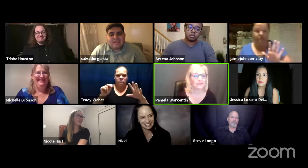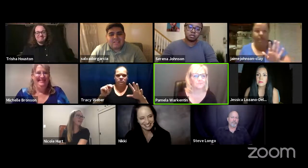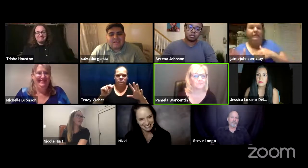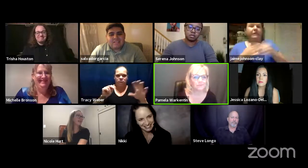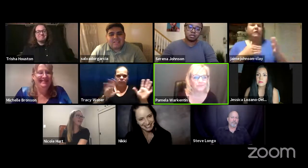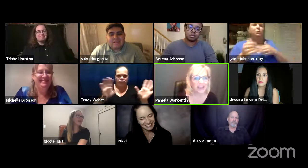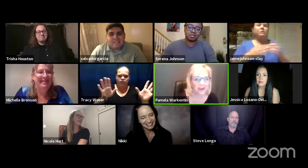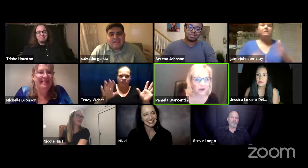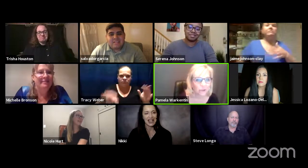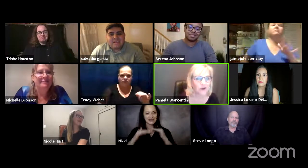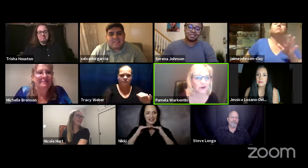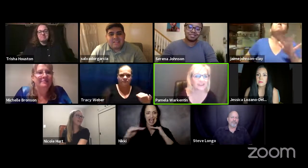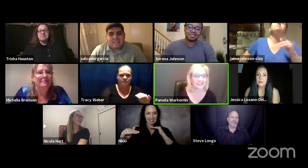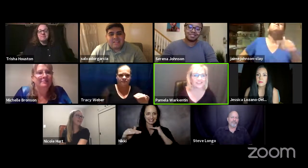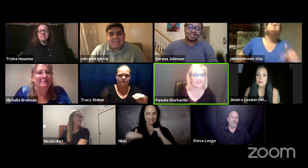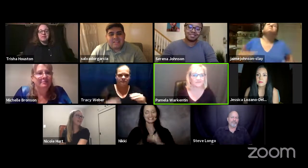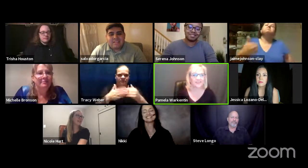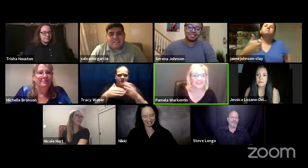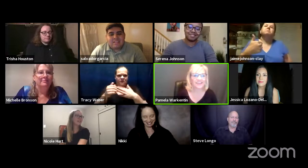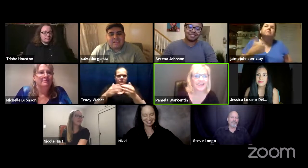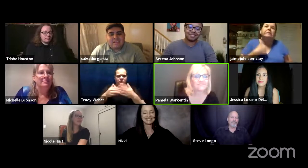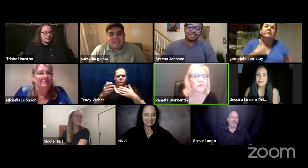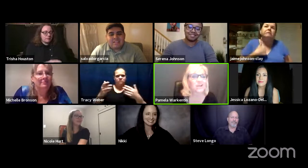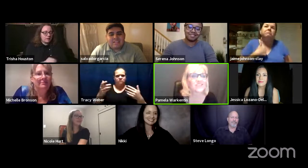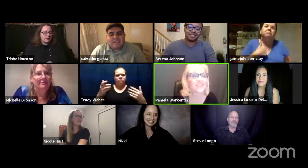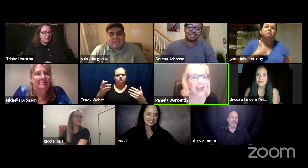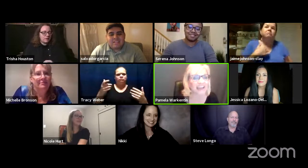I'm here where it is safe, where it's flat.